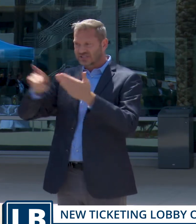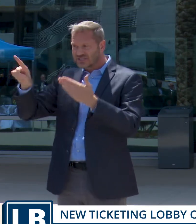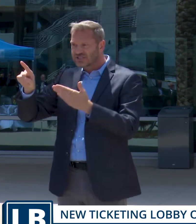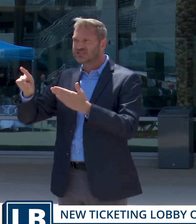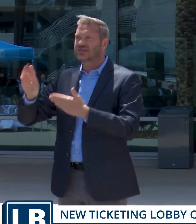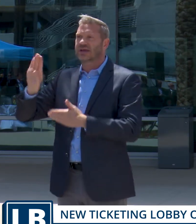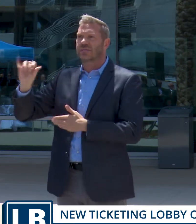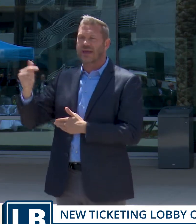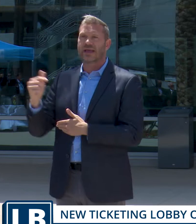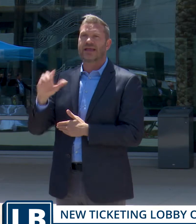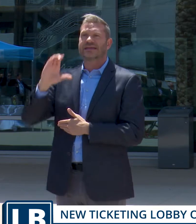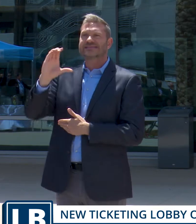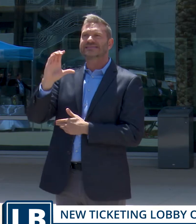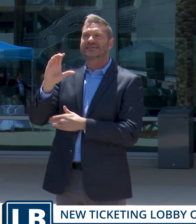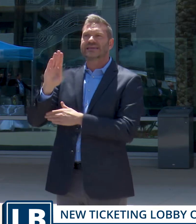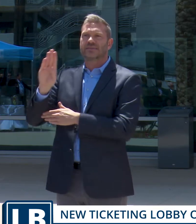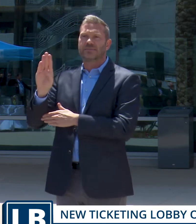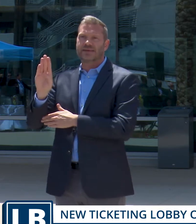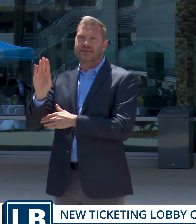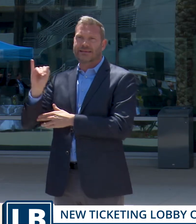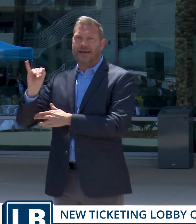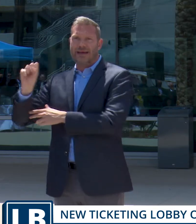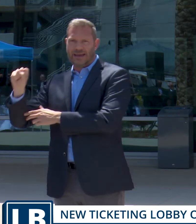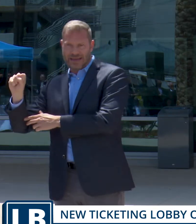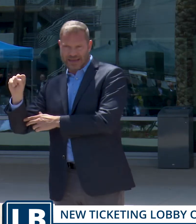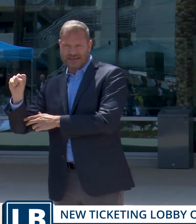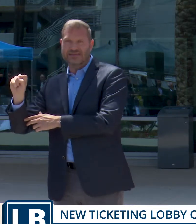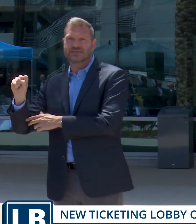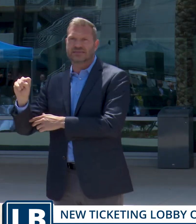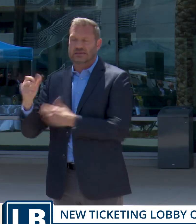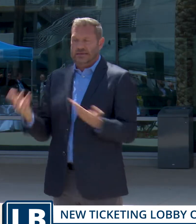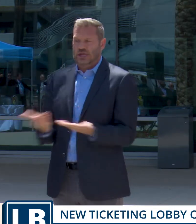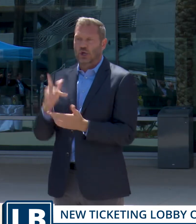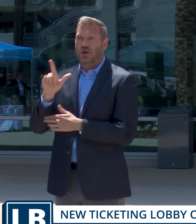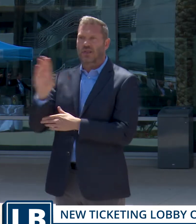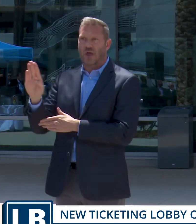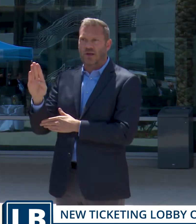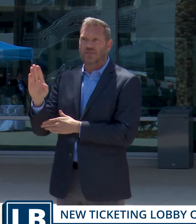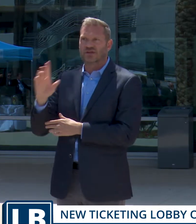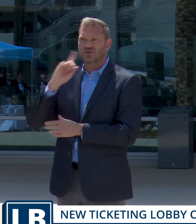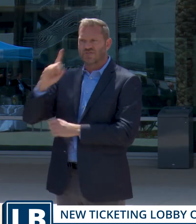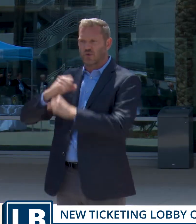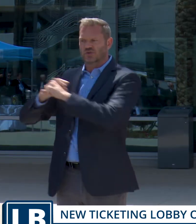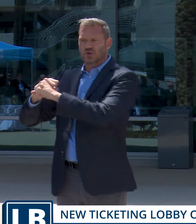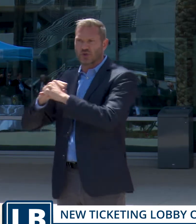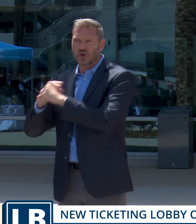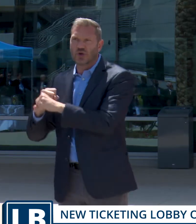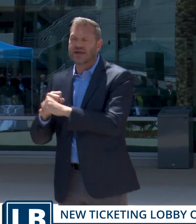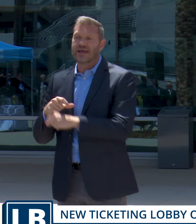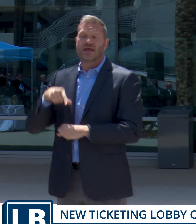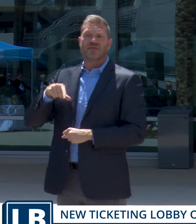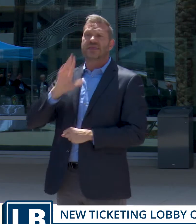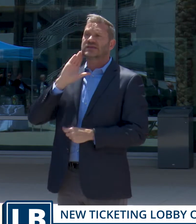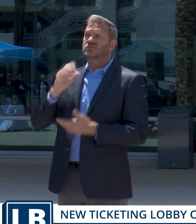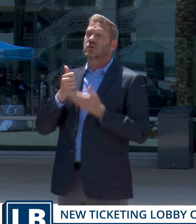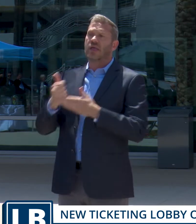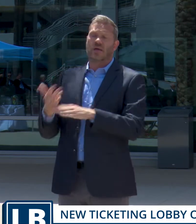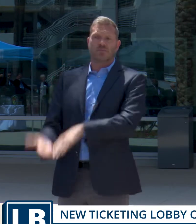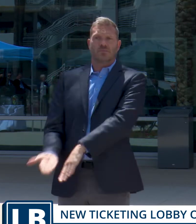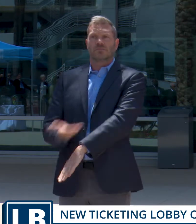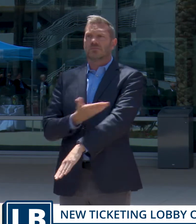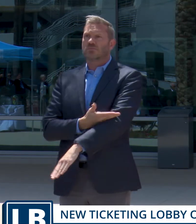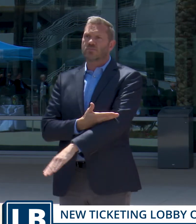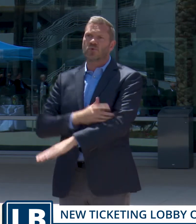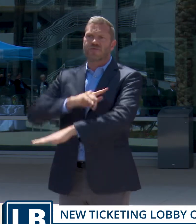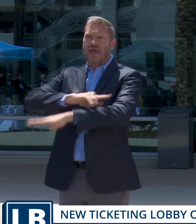is CBIS, facility at Long Beach. These improvements will enhance the features that make Long Beach Airport